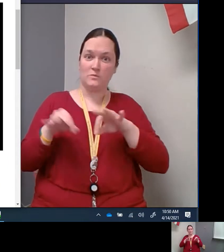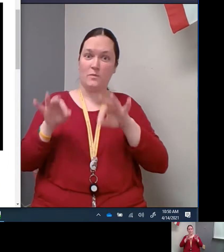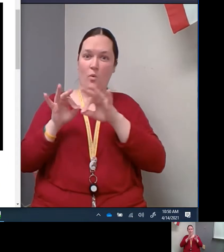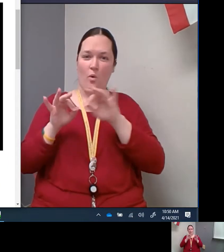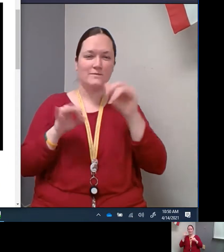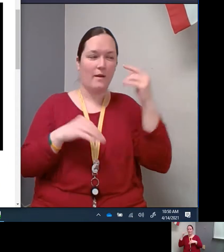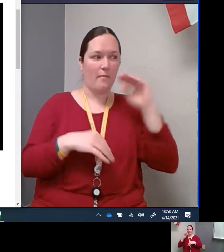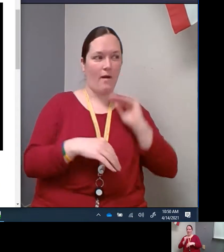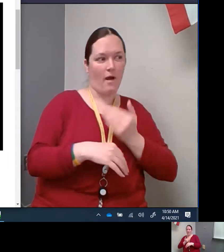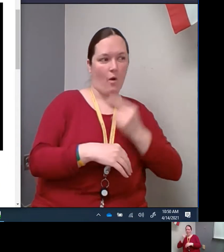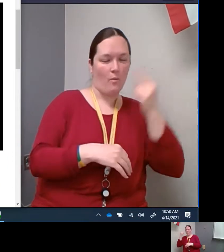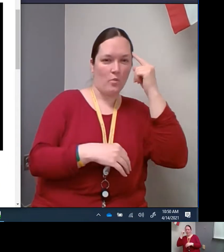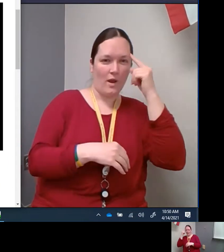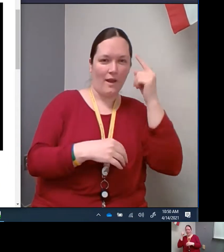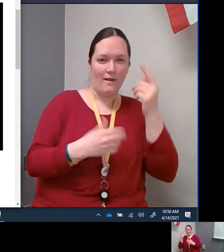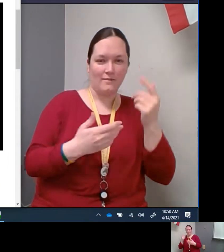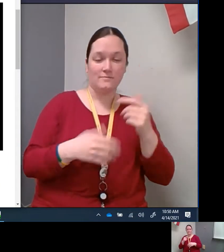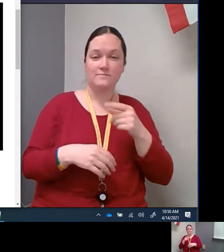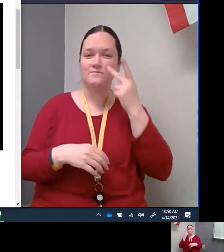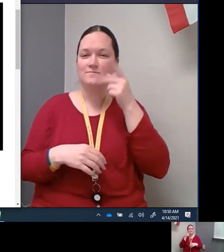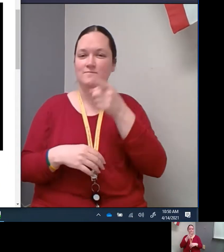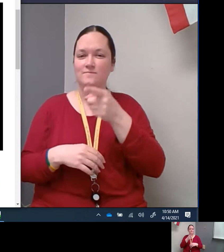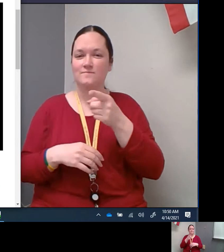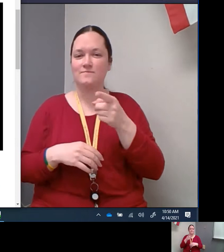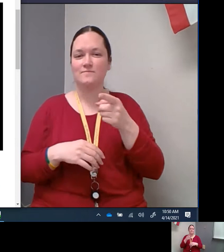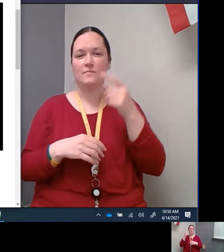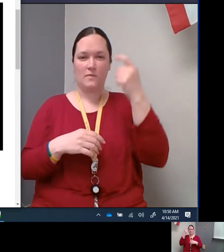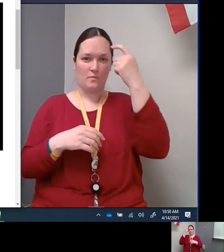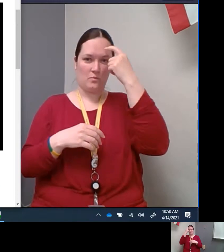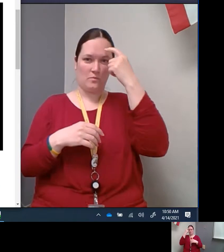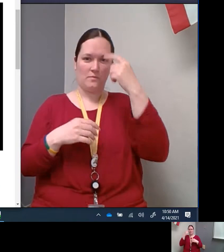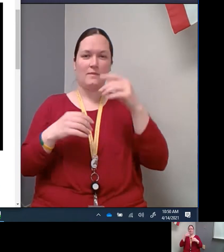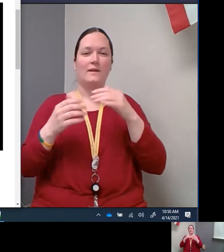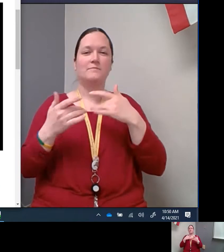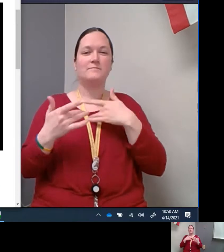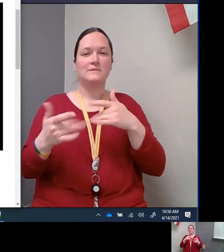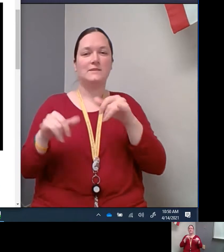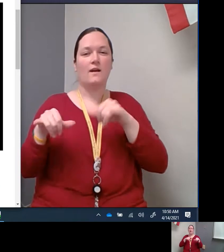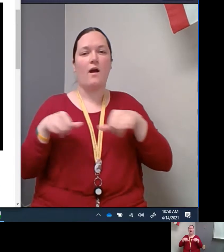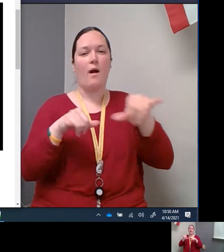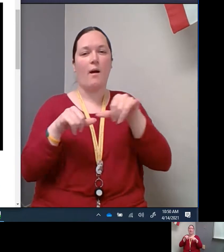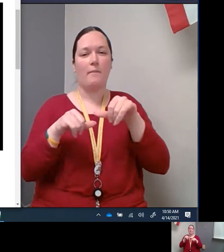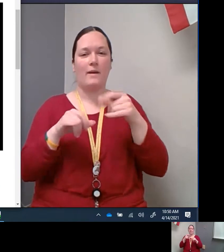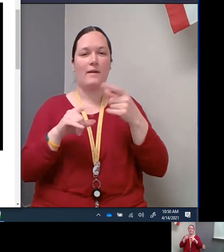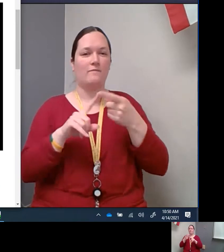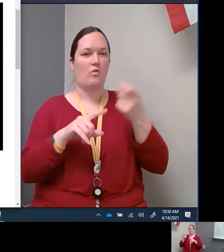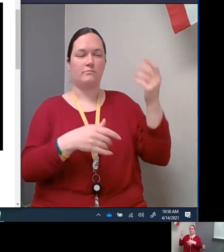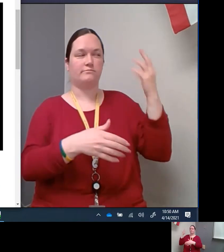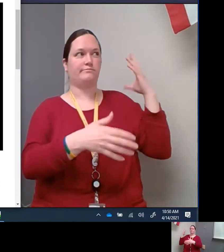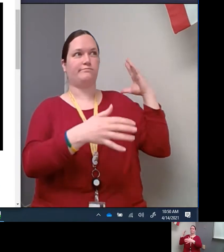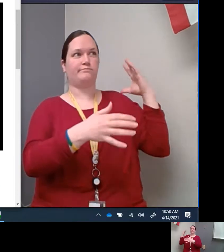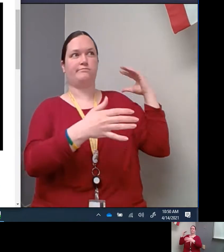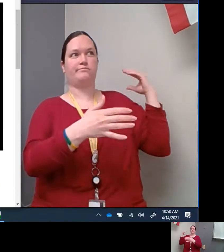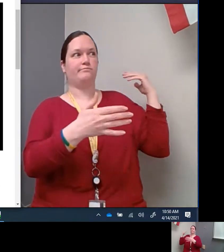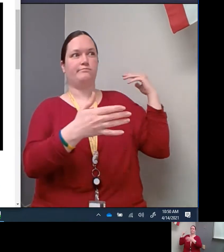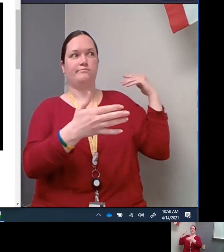brain works. But if we look at these real primitive brain, we find that they have a real common structure. They have these four humps, and we call